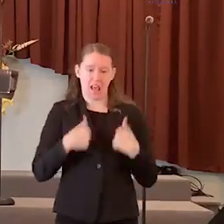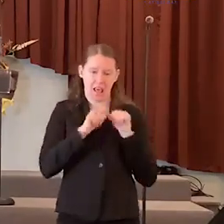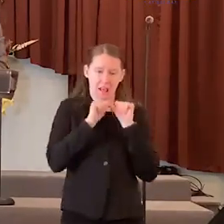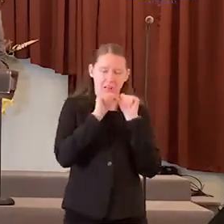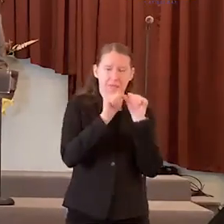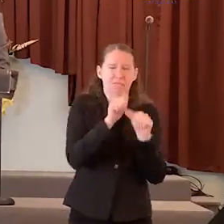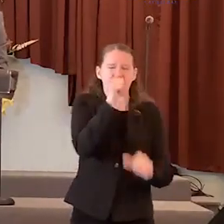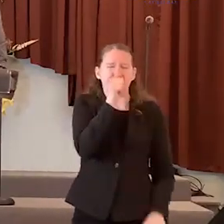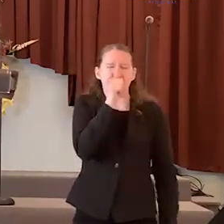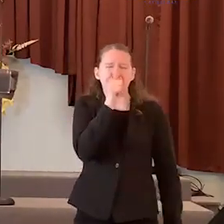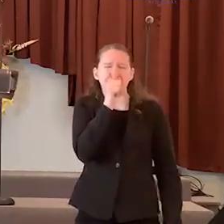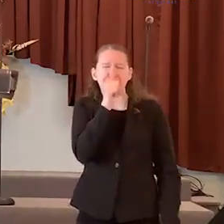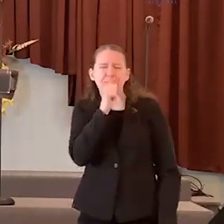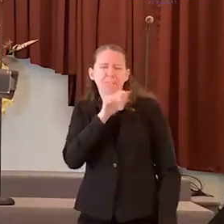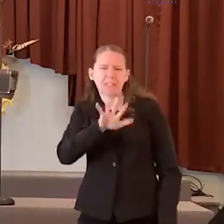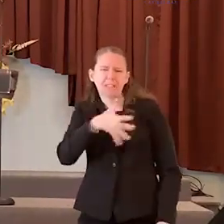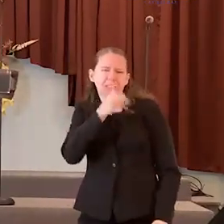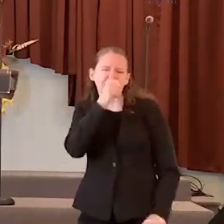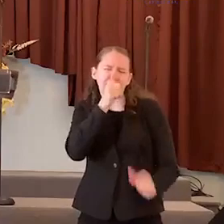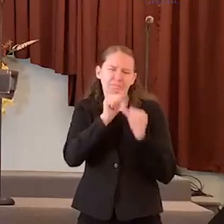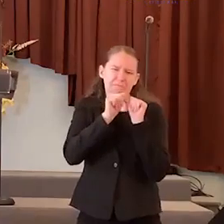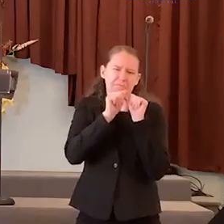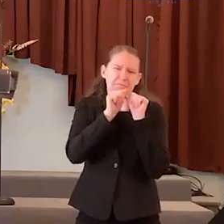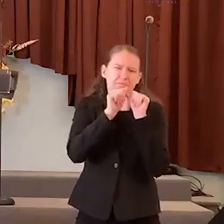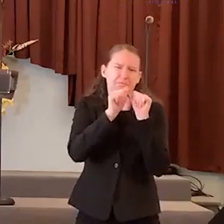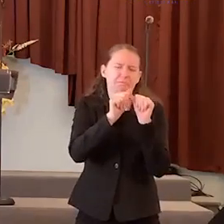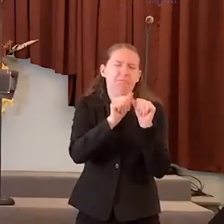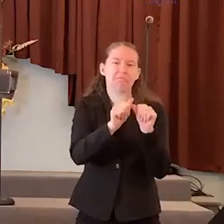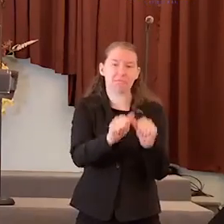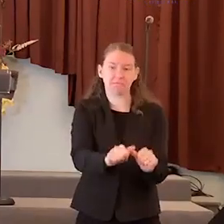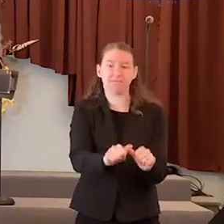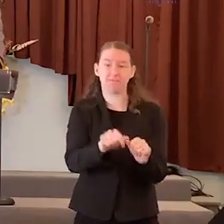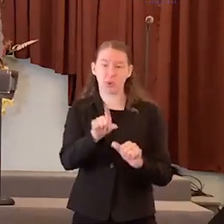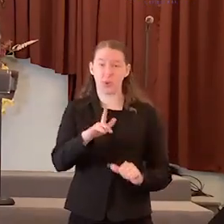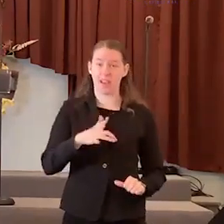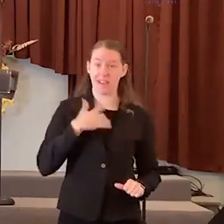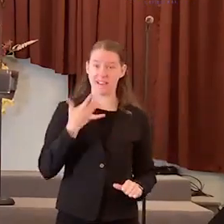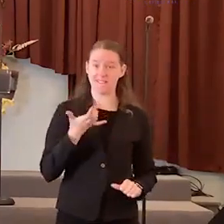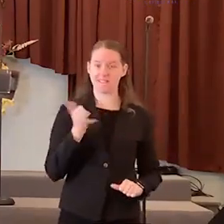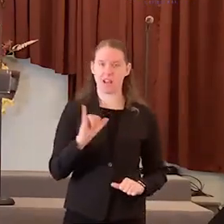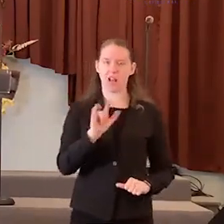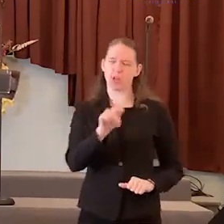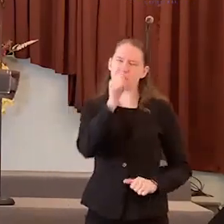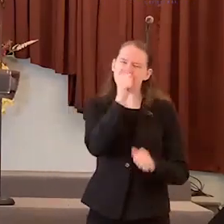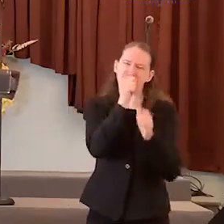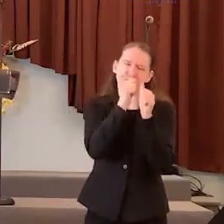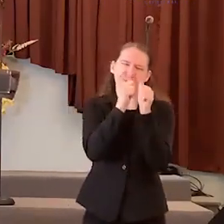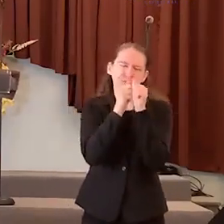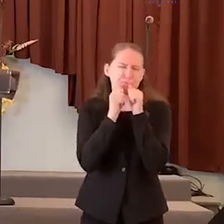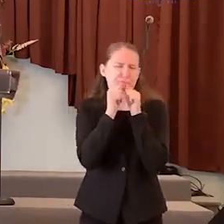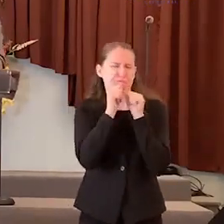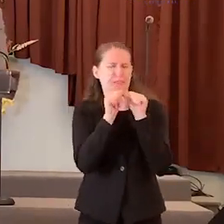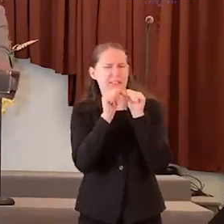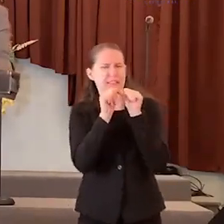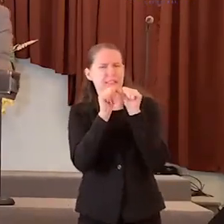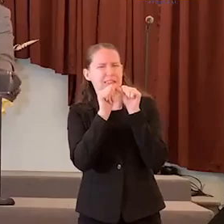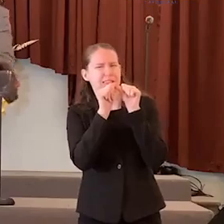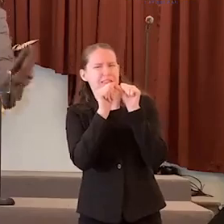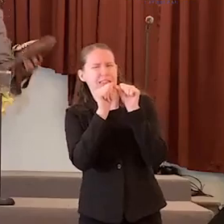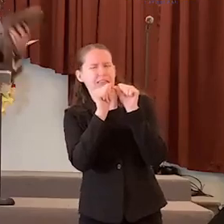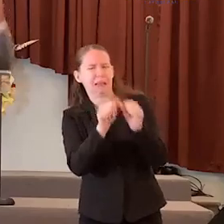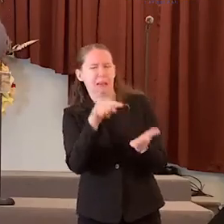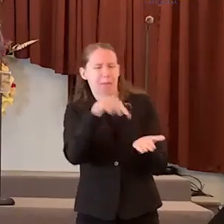by. Barely hanging on to dear life. If anybody don't feel like you just barely getting by, you just barely